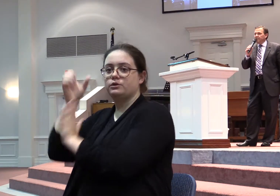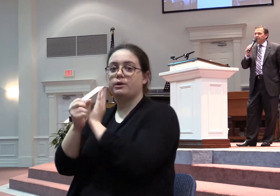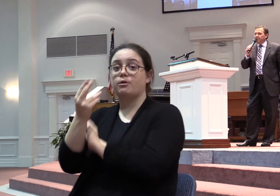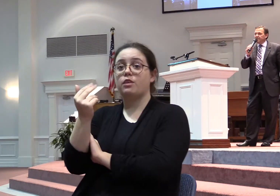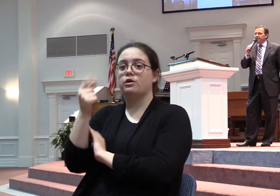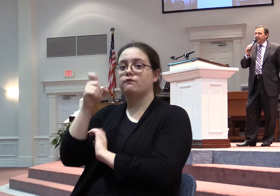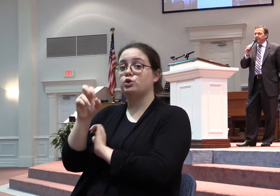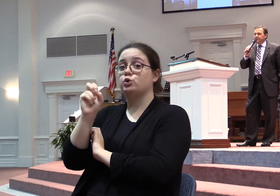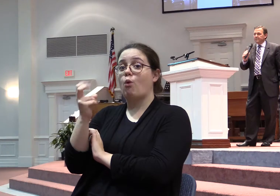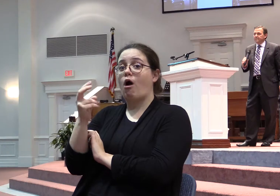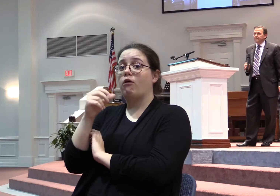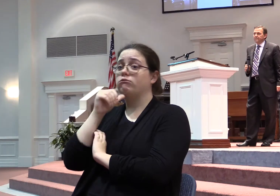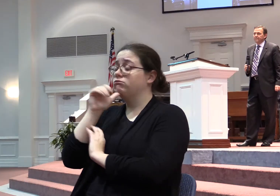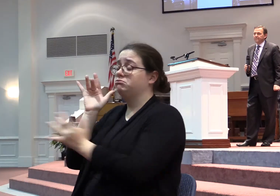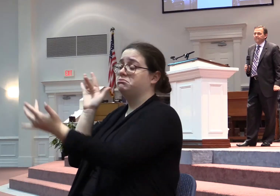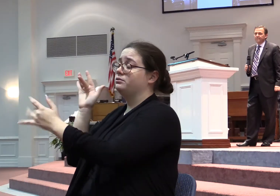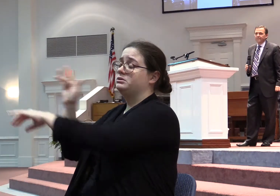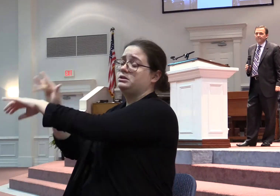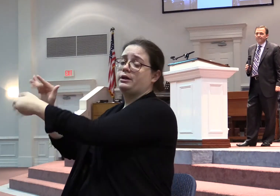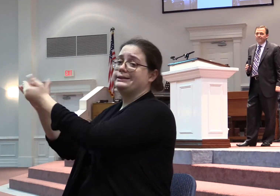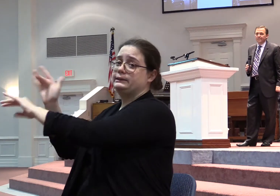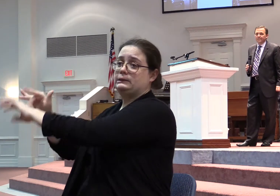not even near the city limits.